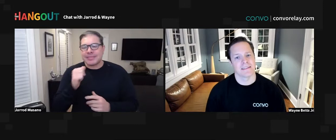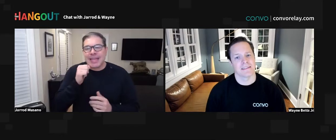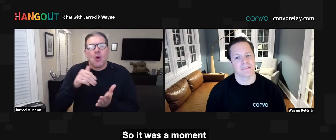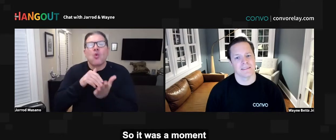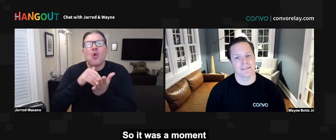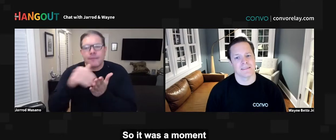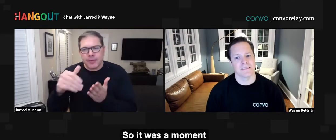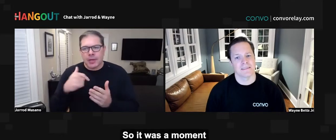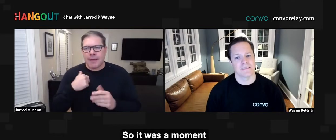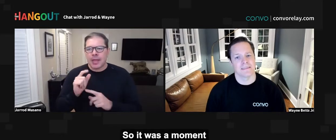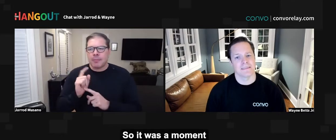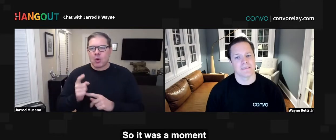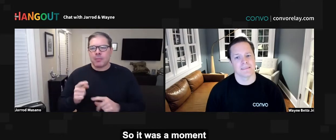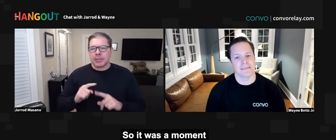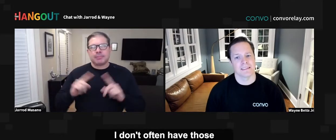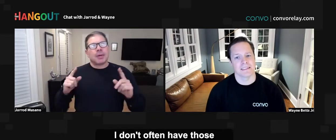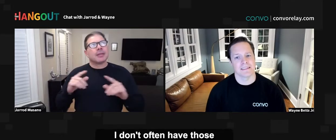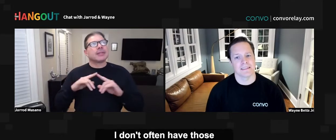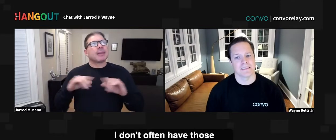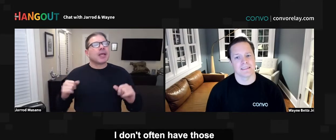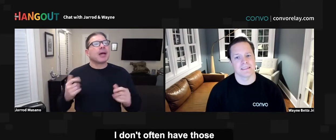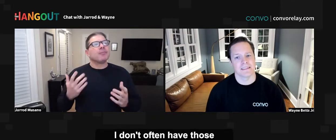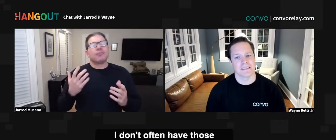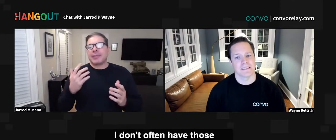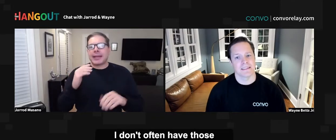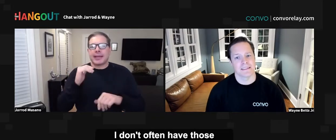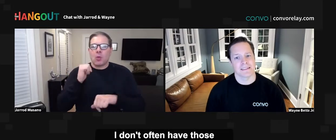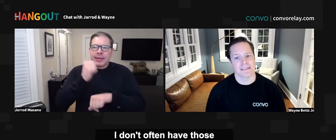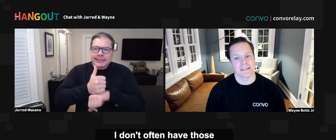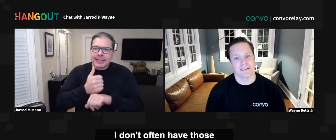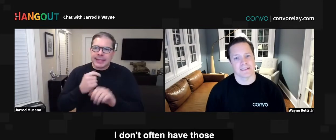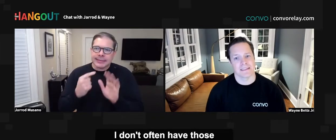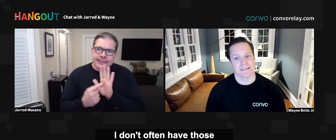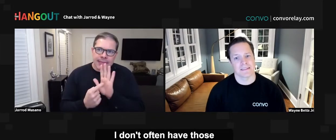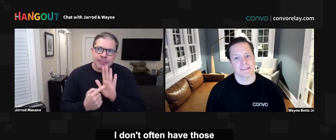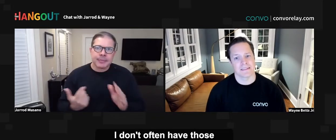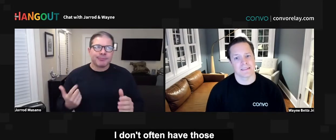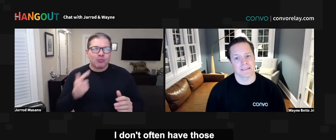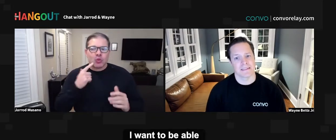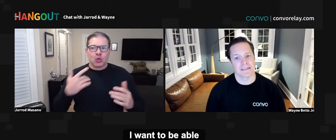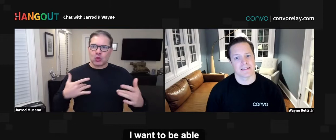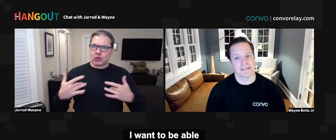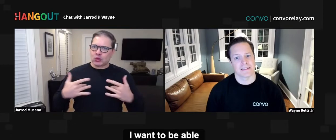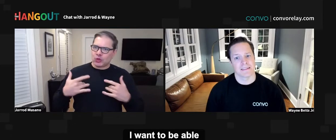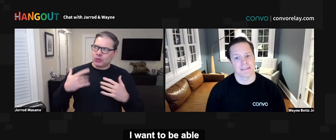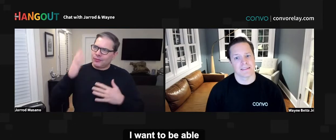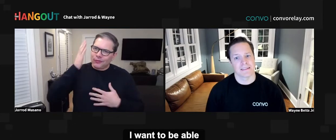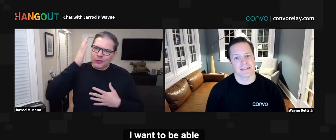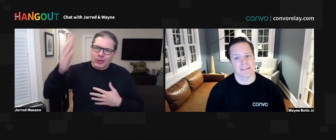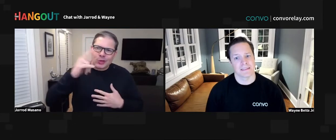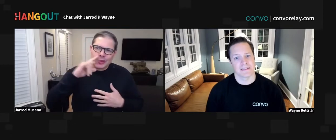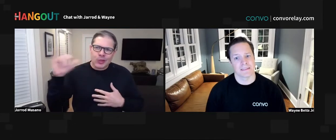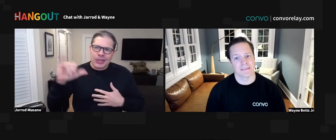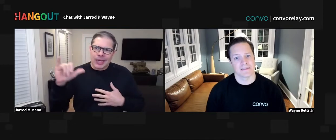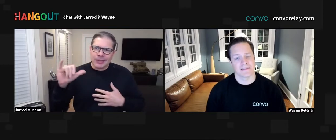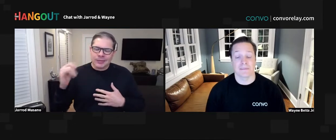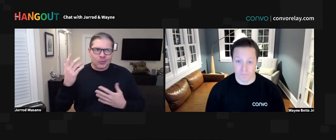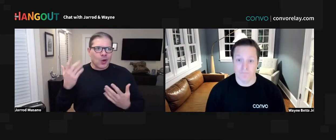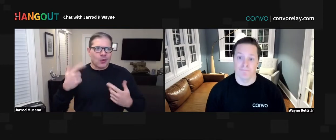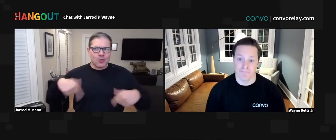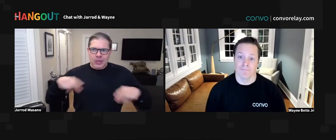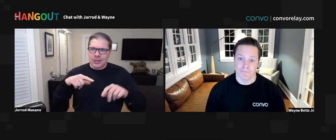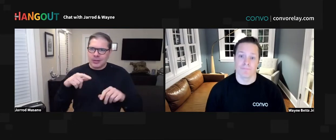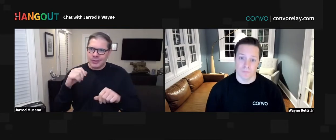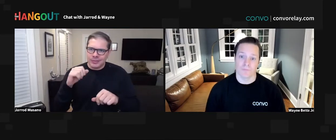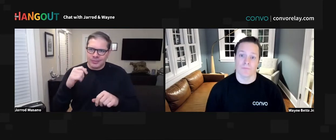that. So it was a moment that I got to enjoy. I don't often have those moments, but at the same time I want to be able to set an example. I'm concerned about